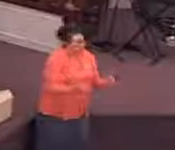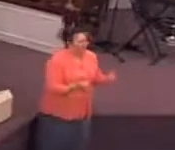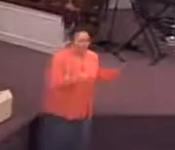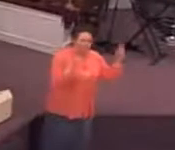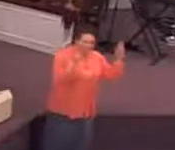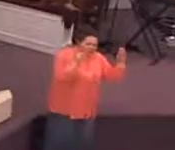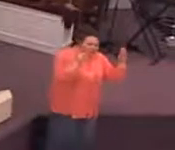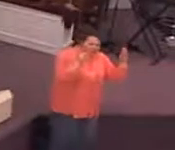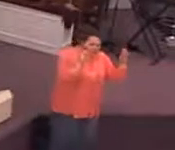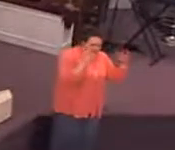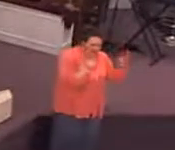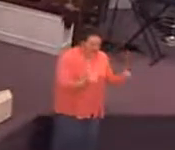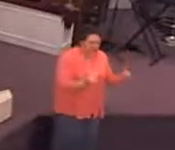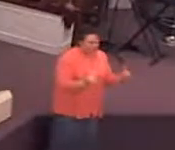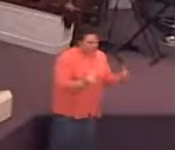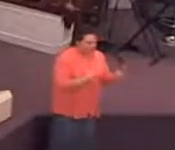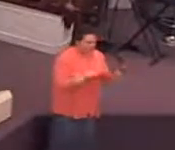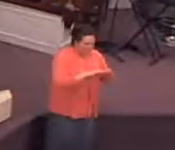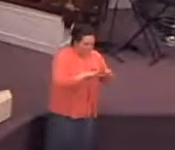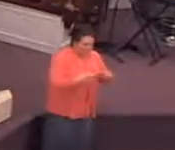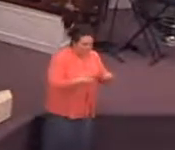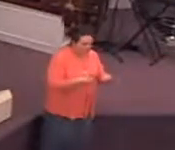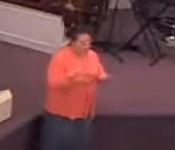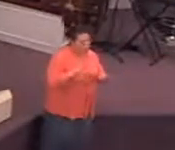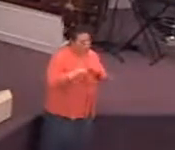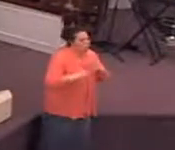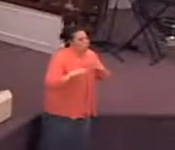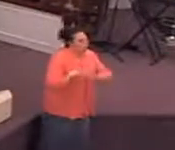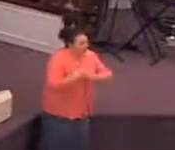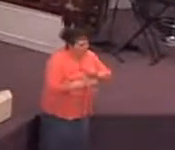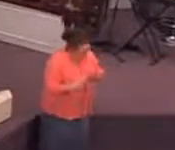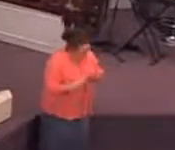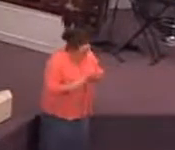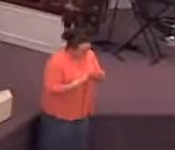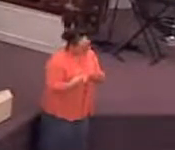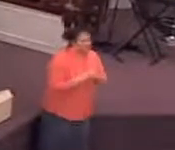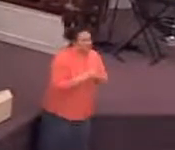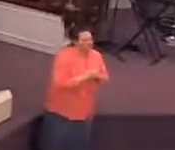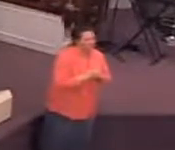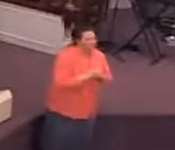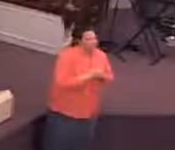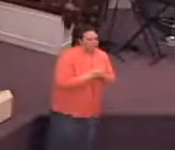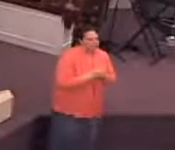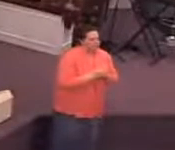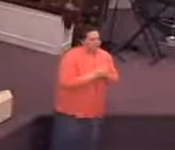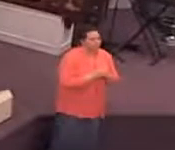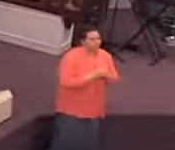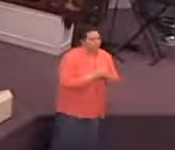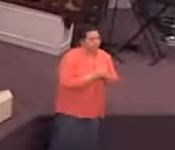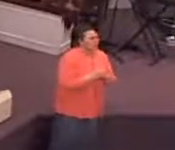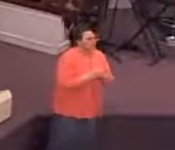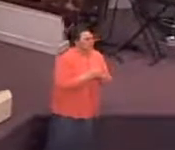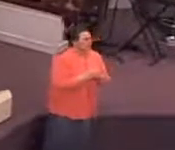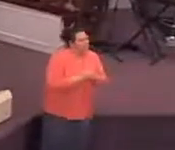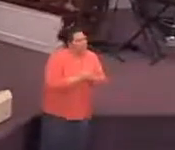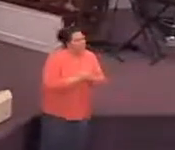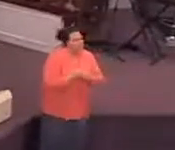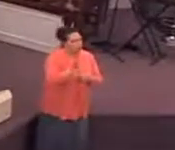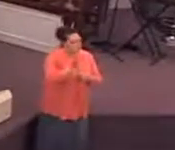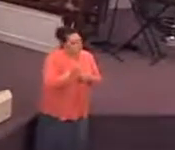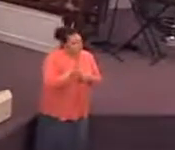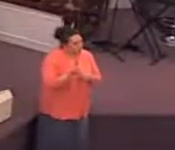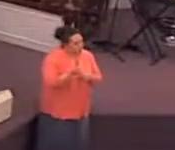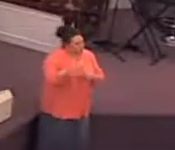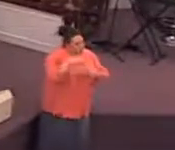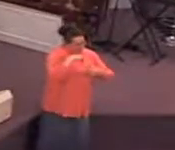because I believe that it's just it's a general term that we use, but we need to apply it more specifically to our lives.